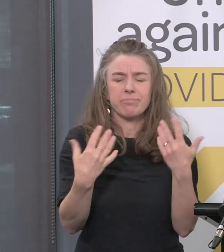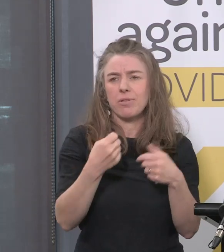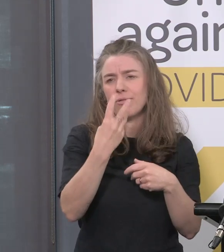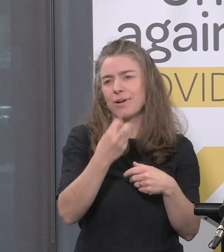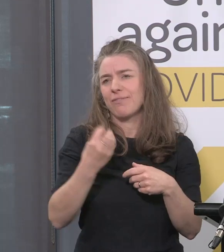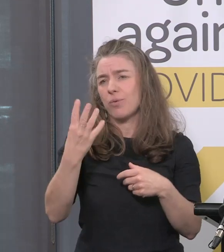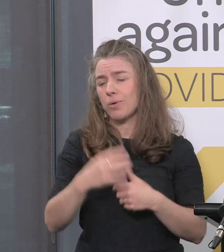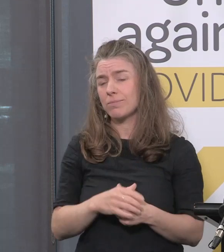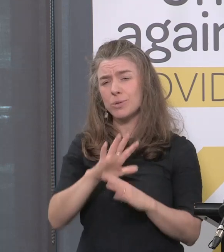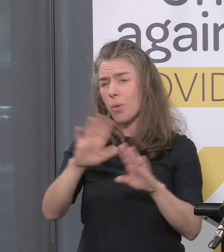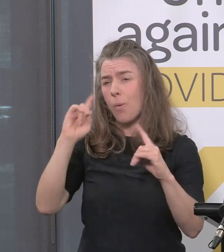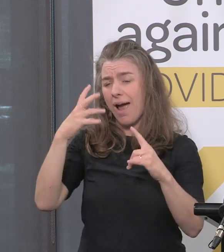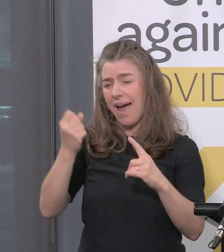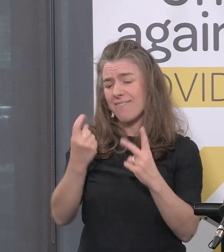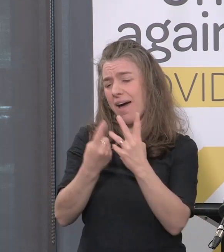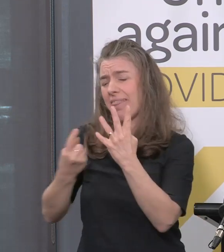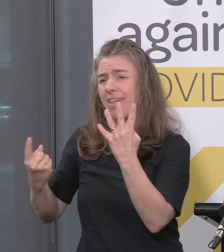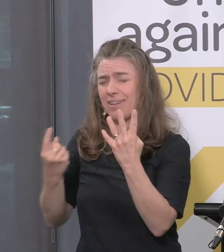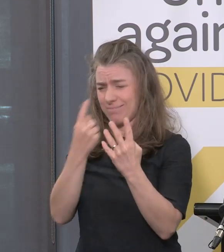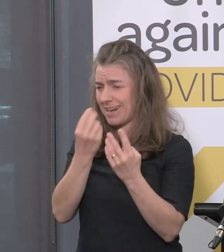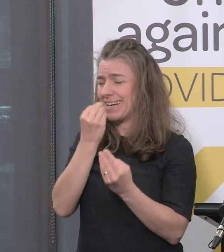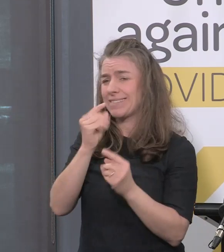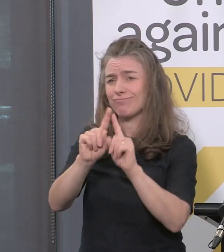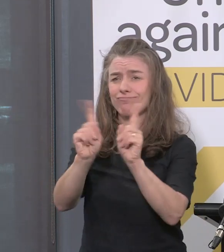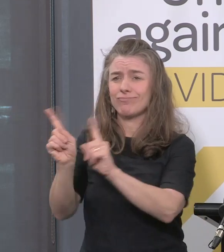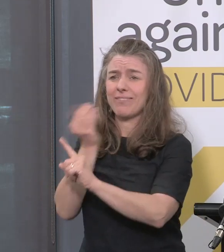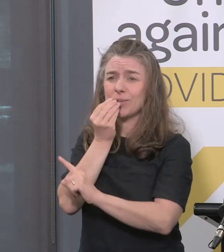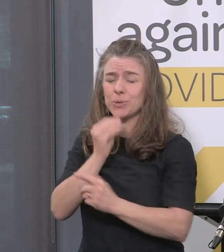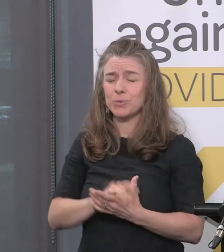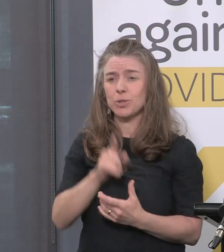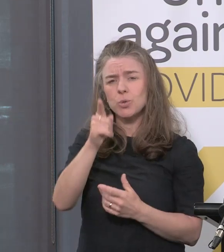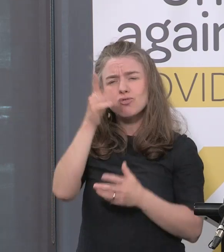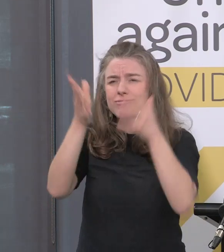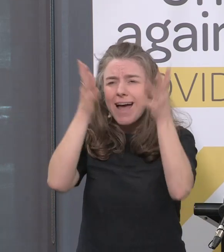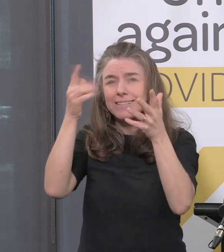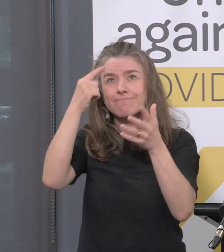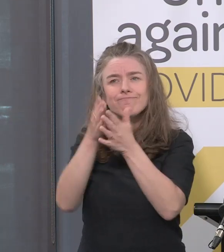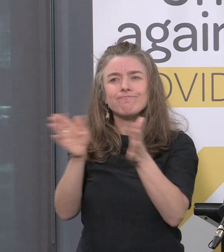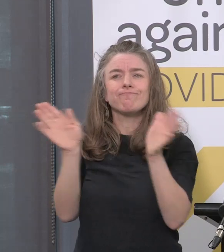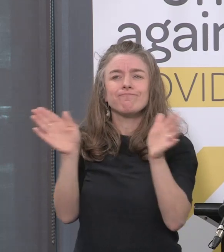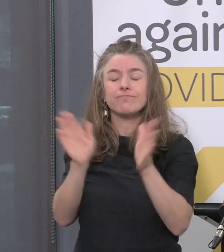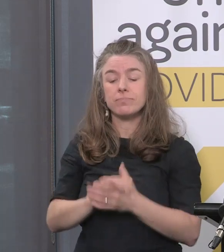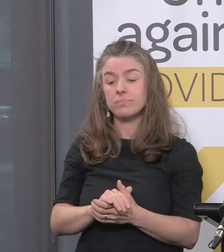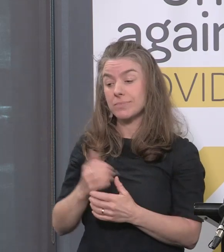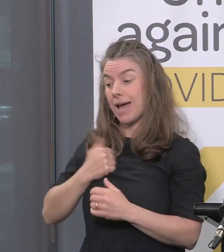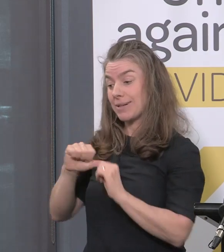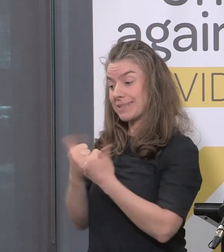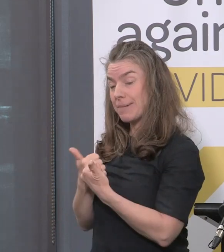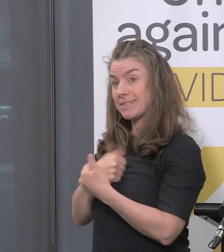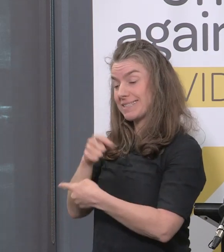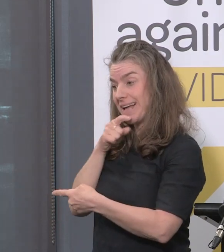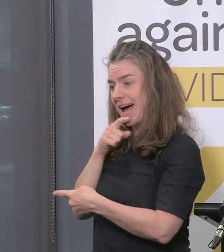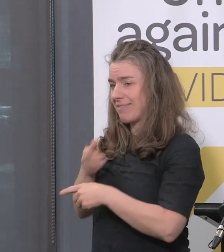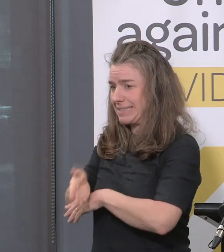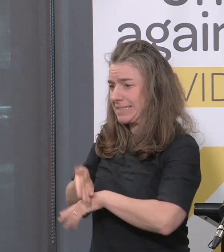are alternatives available, so be creative. Our teams are working hard to replenish shelves to continue to